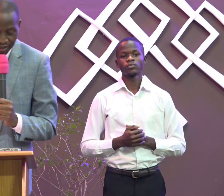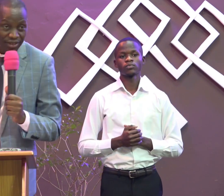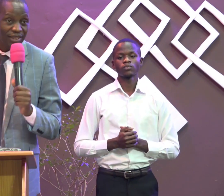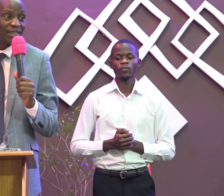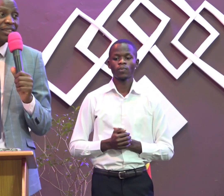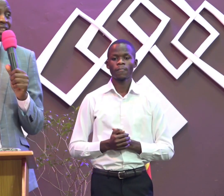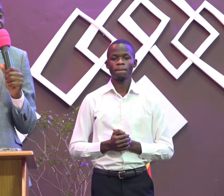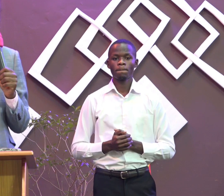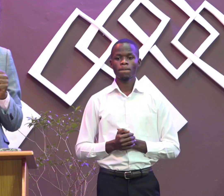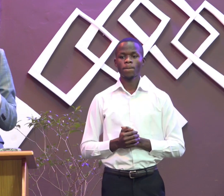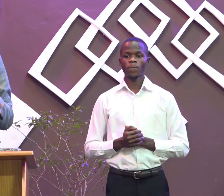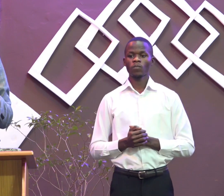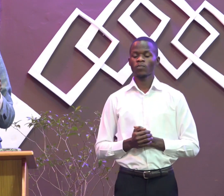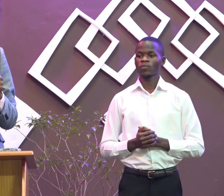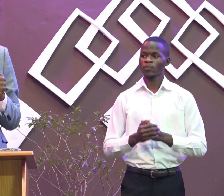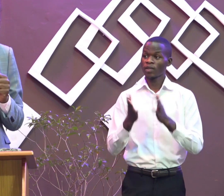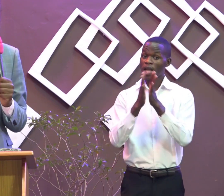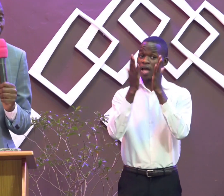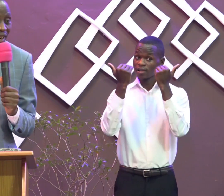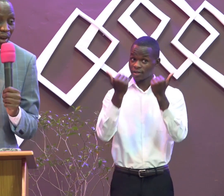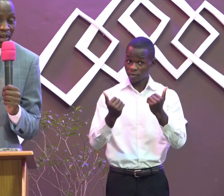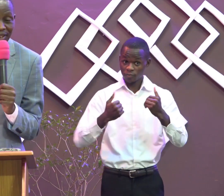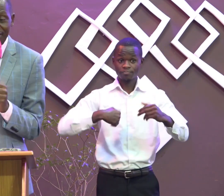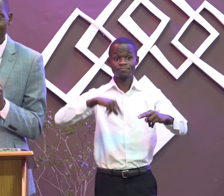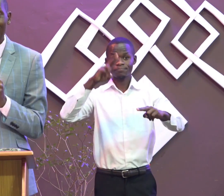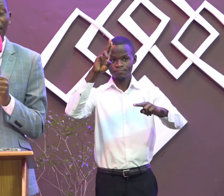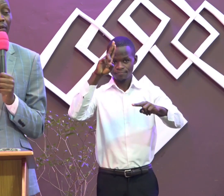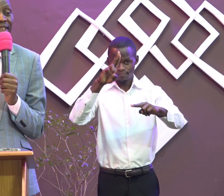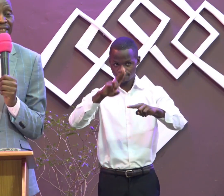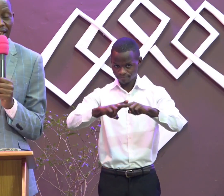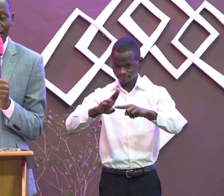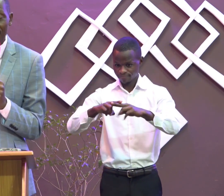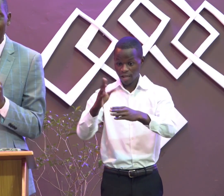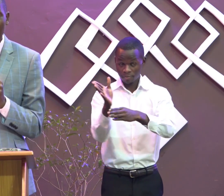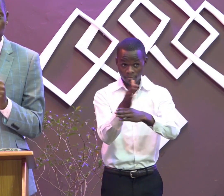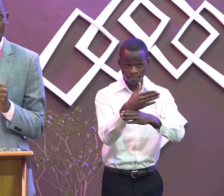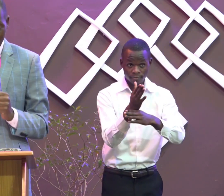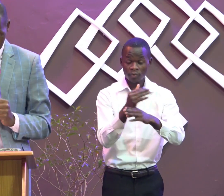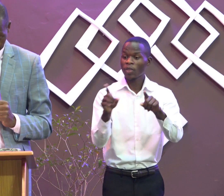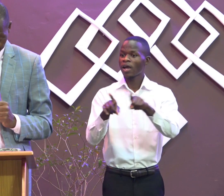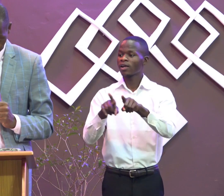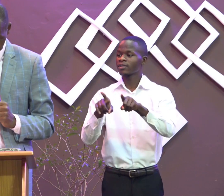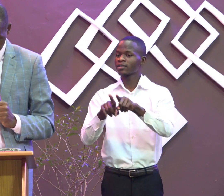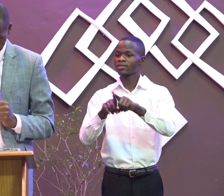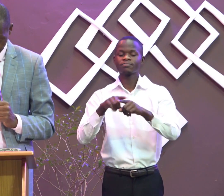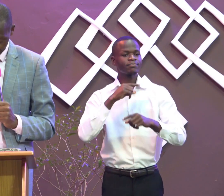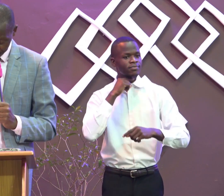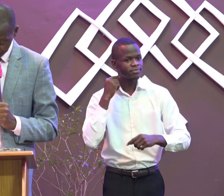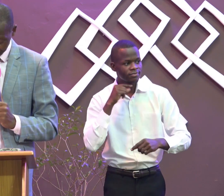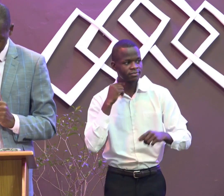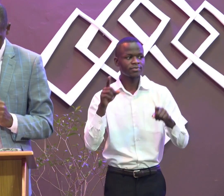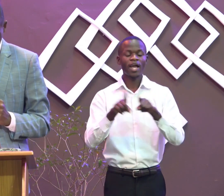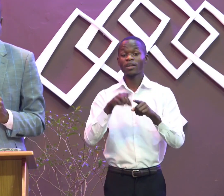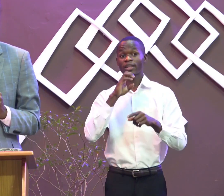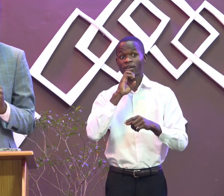team. For the inner man conference. Twatuddenga abaweereza abakadde n'abaweereza abasumba. We sat